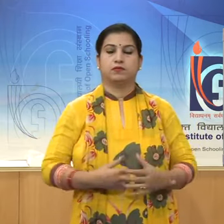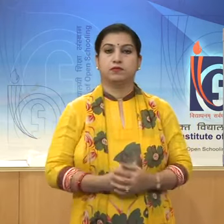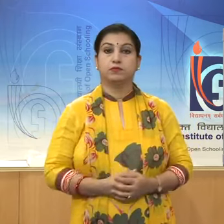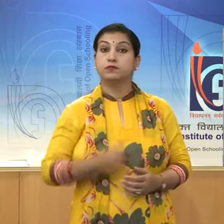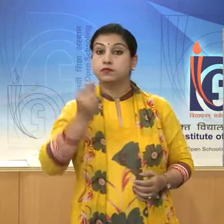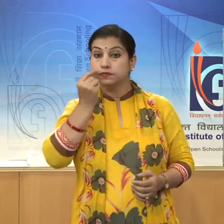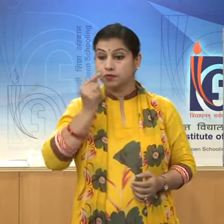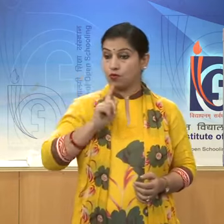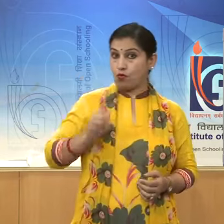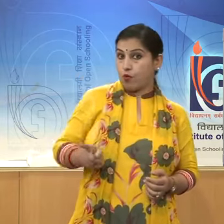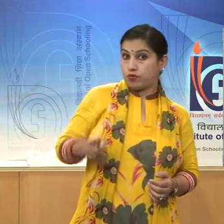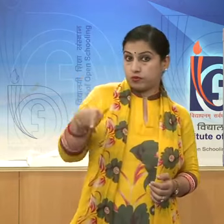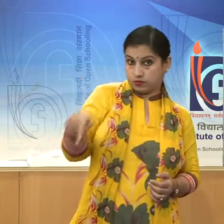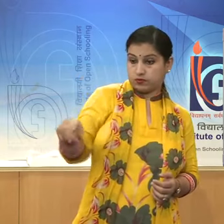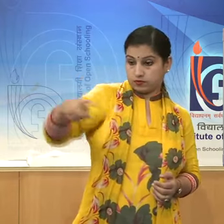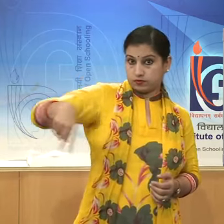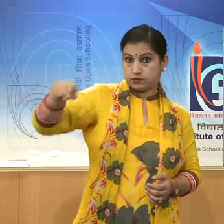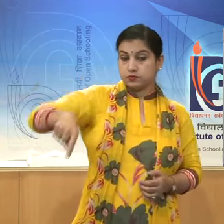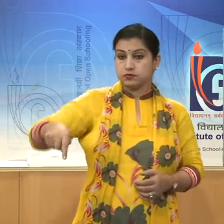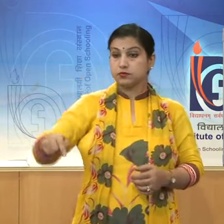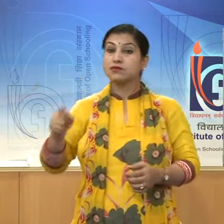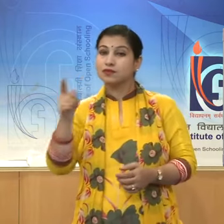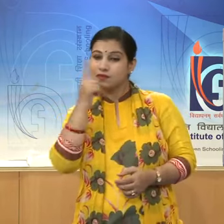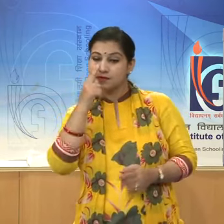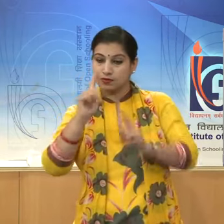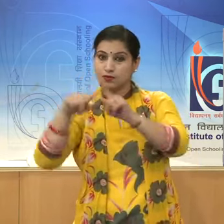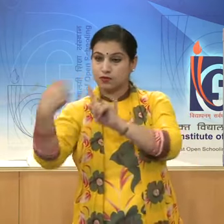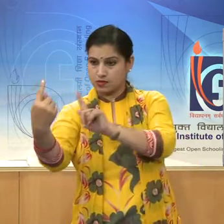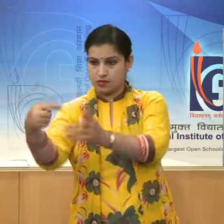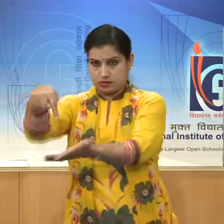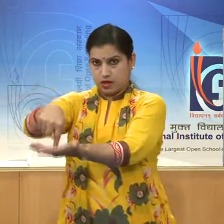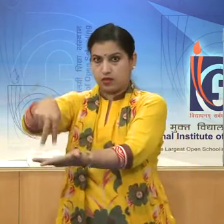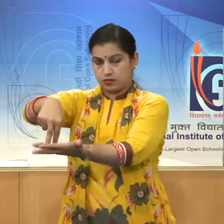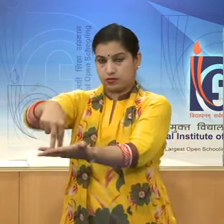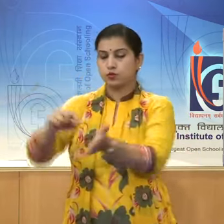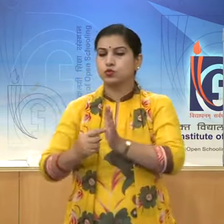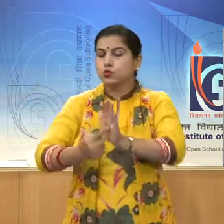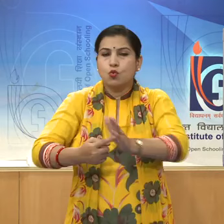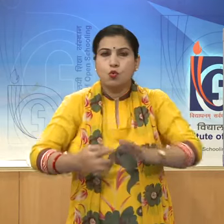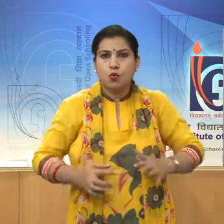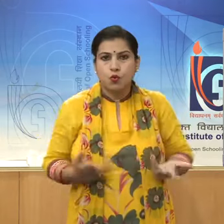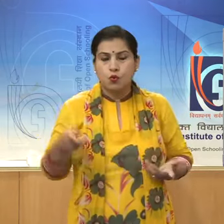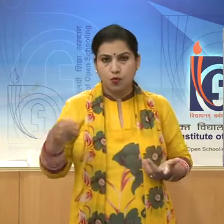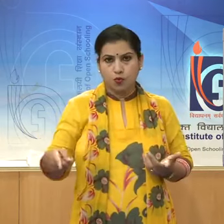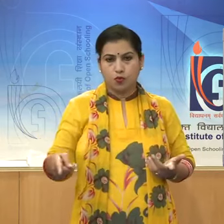The lieutenant and a small girl are shown